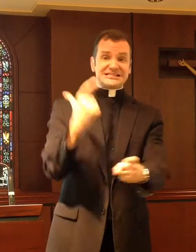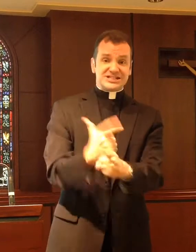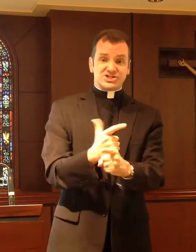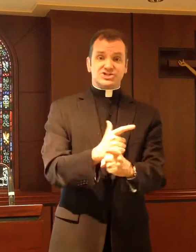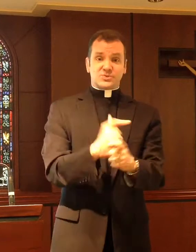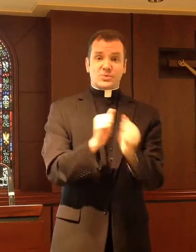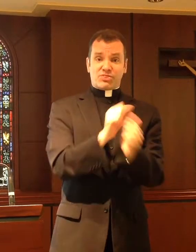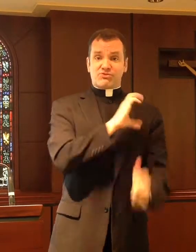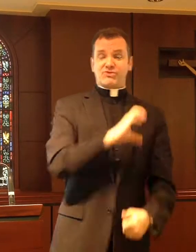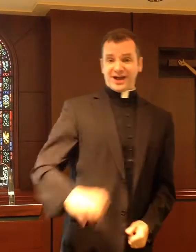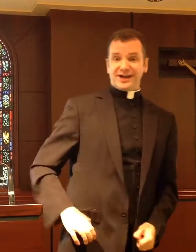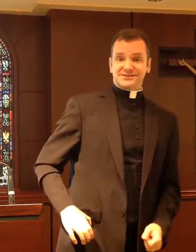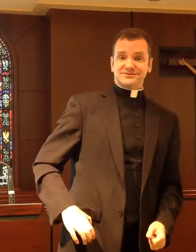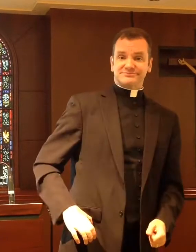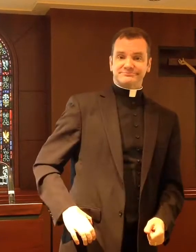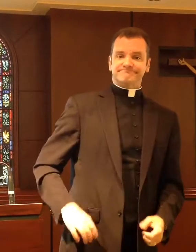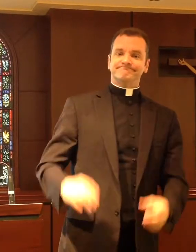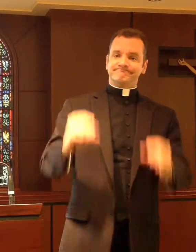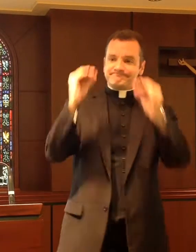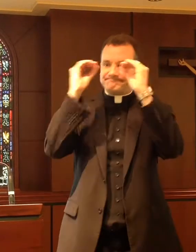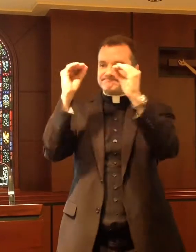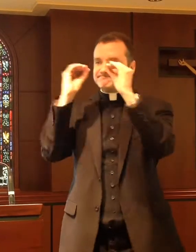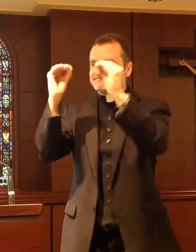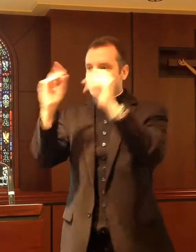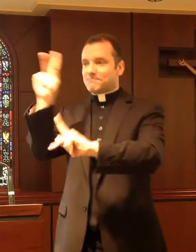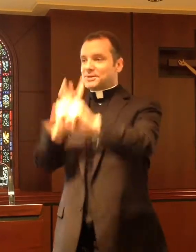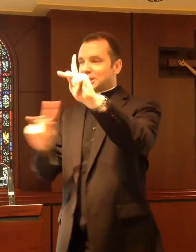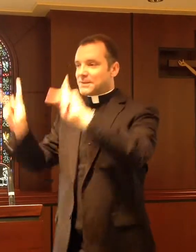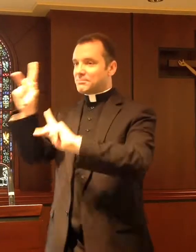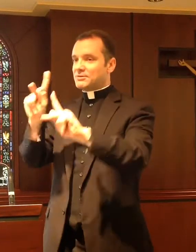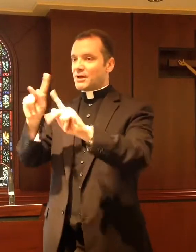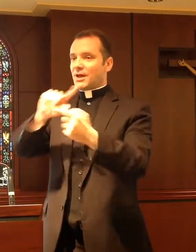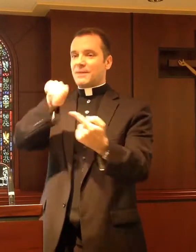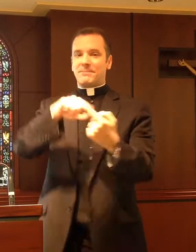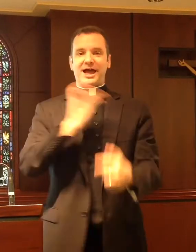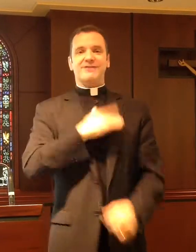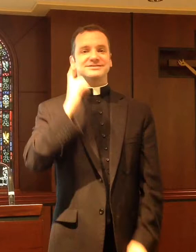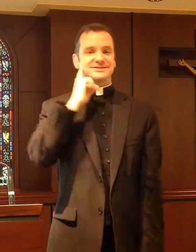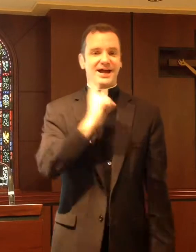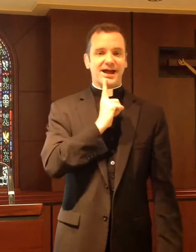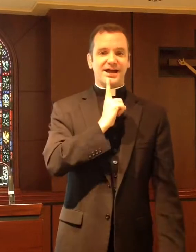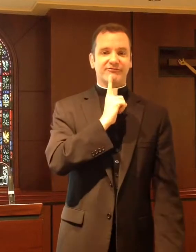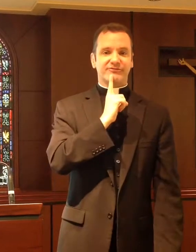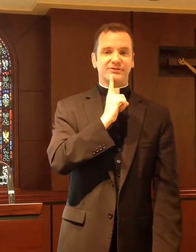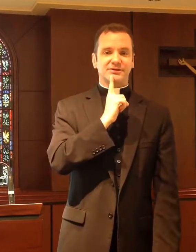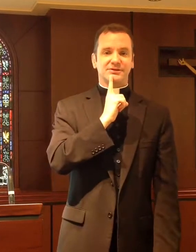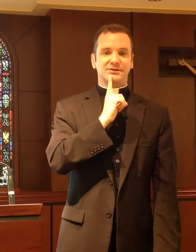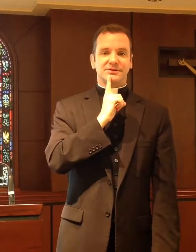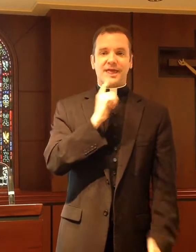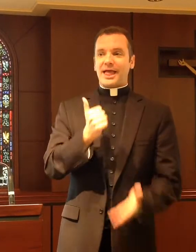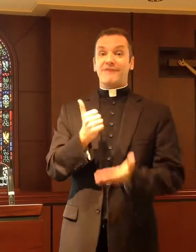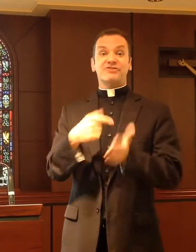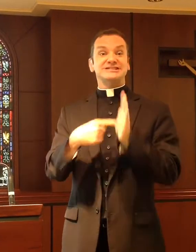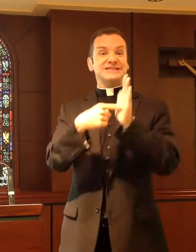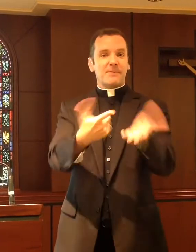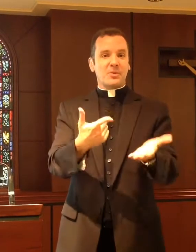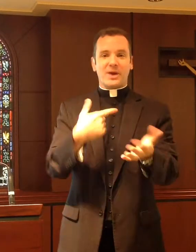our responsibility as brothers and sisters in Christ is to teach and educate people about our deafness.